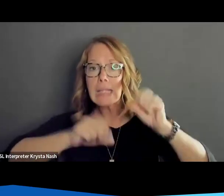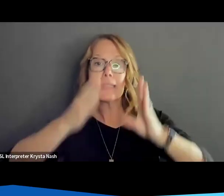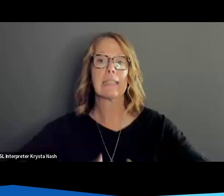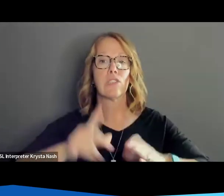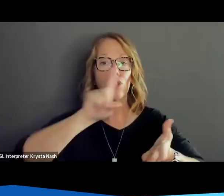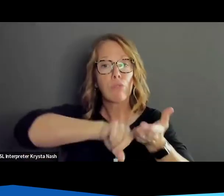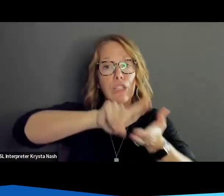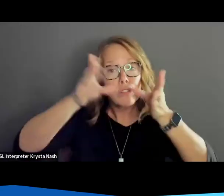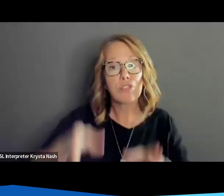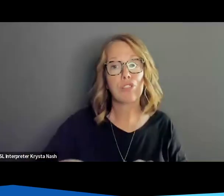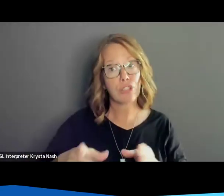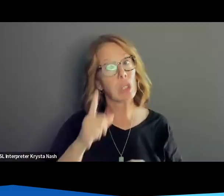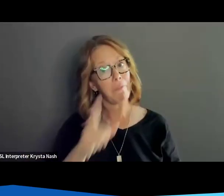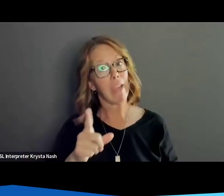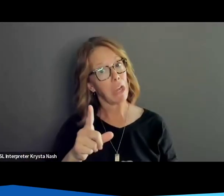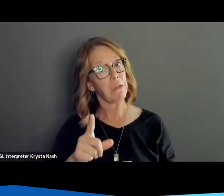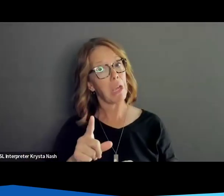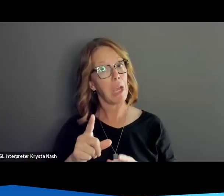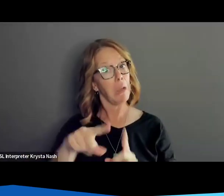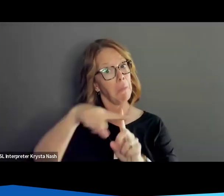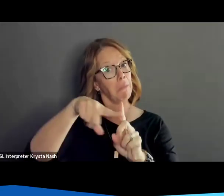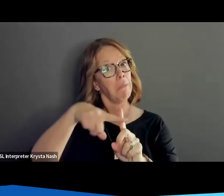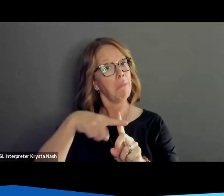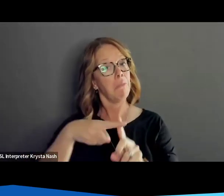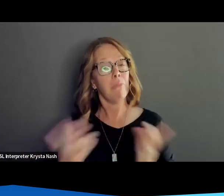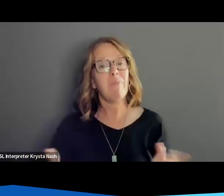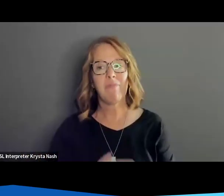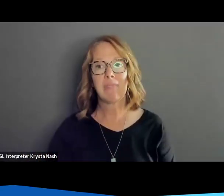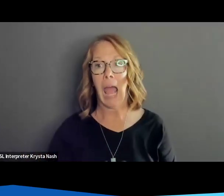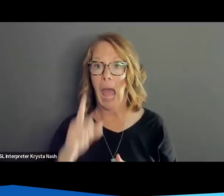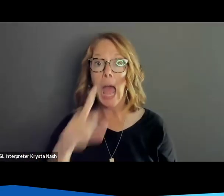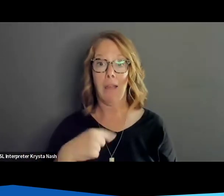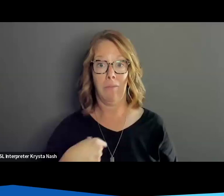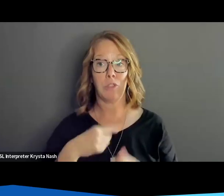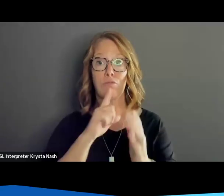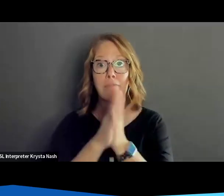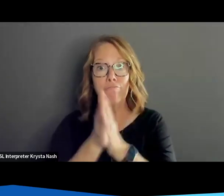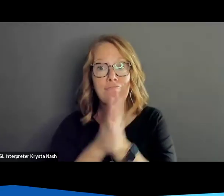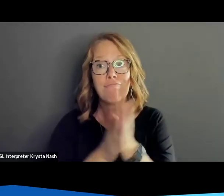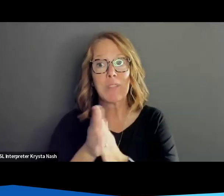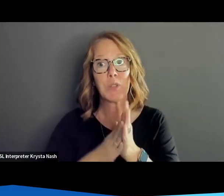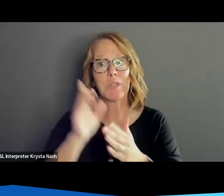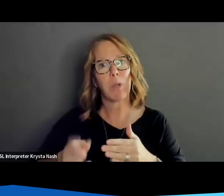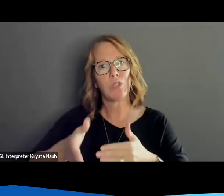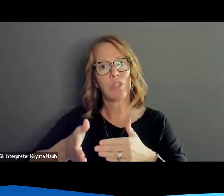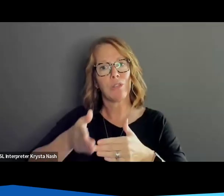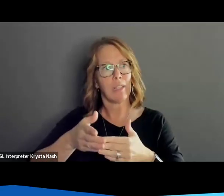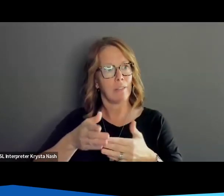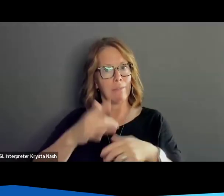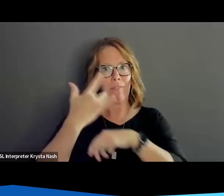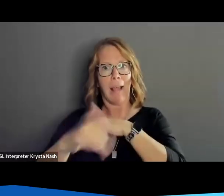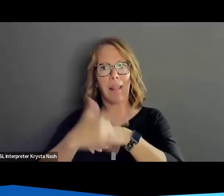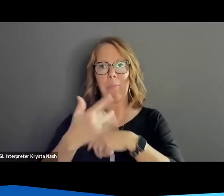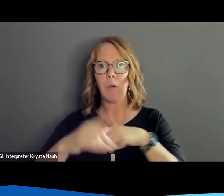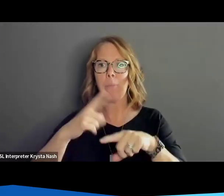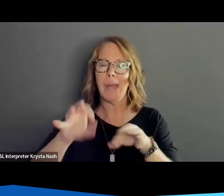very promising endeavor. And I know I was all gung ho because it was supposed to come out, but it got delayed. But